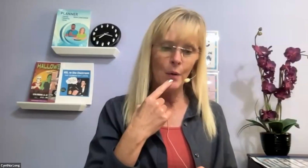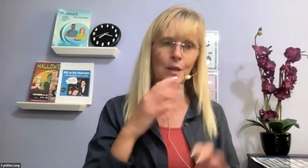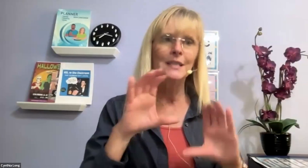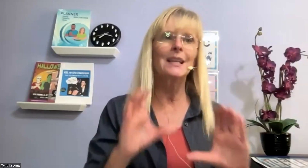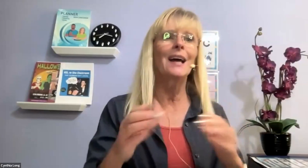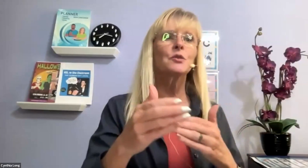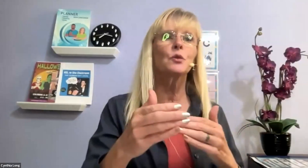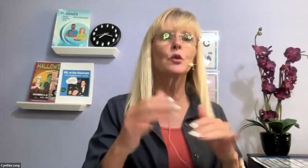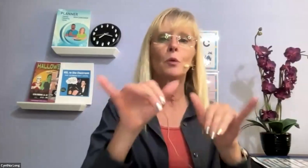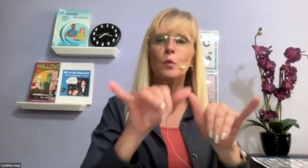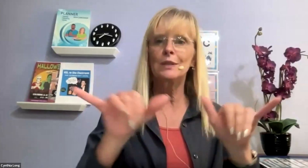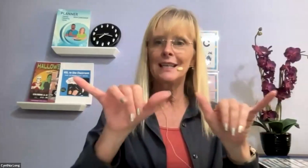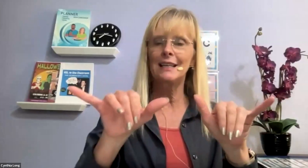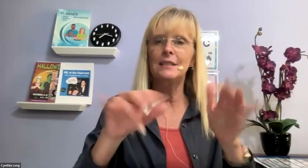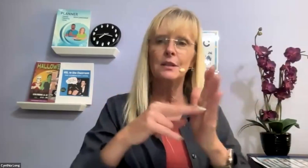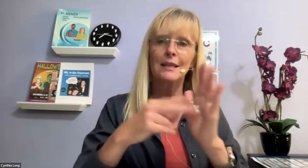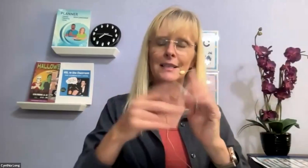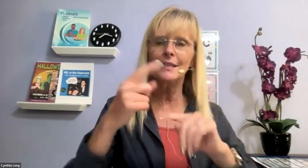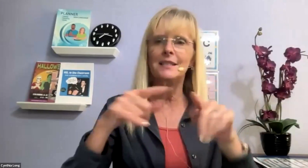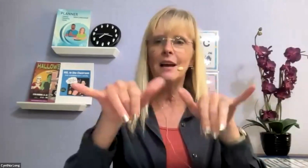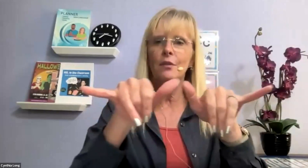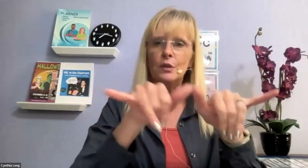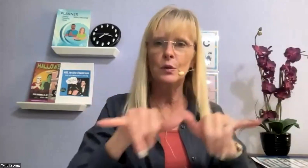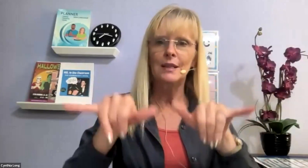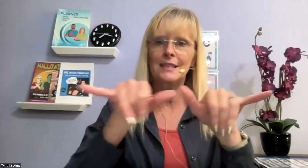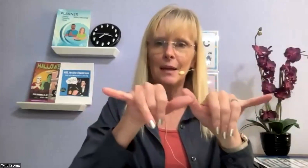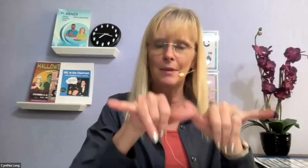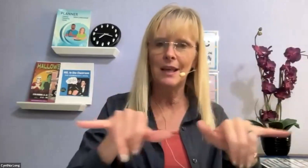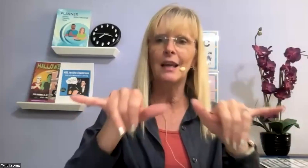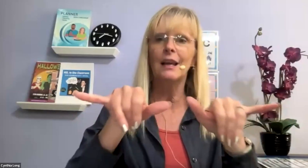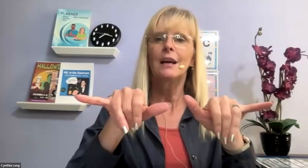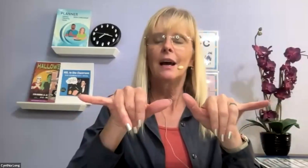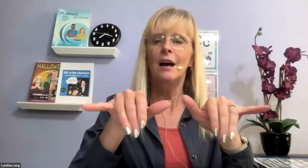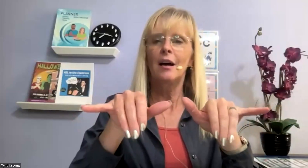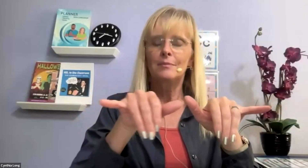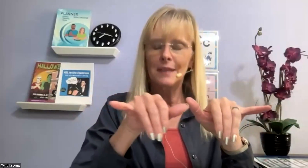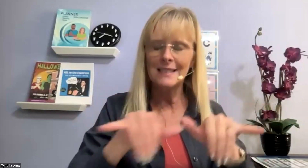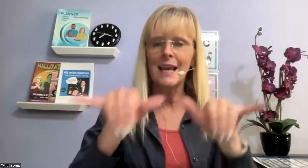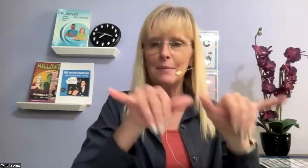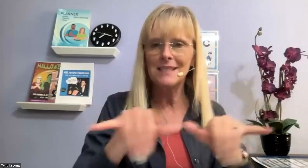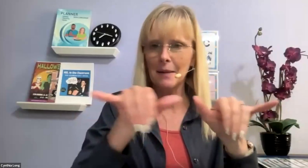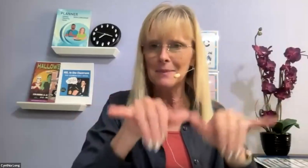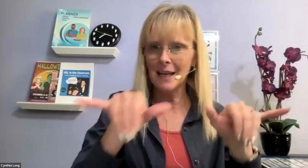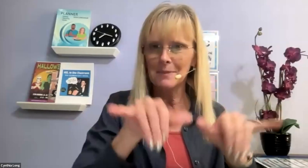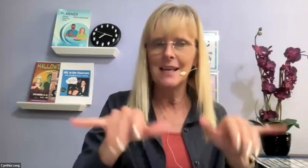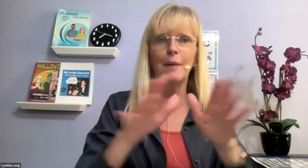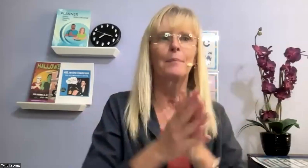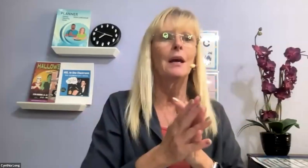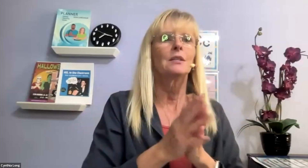was classroom routines. This is a sign for doing the same thing, same. So